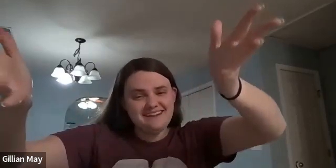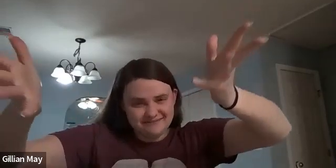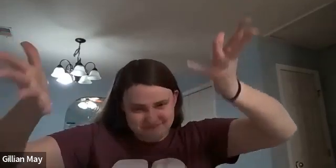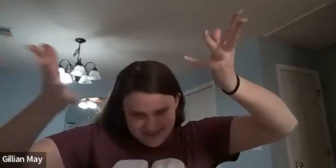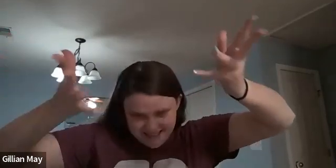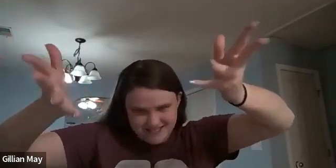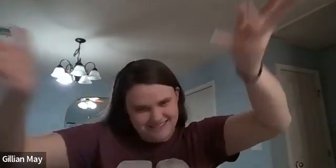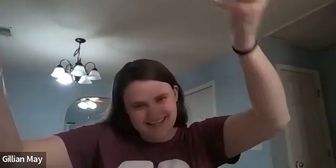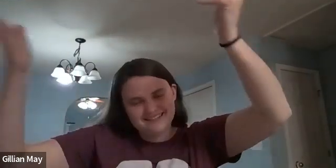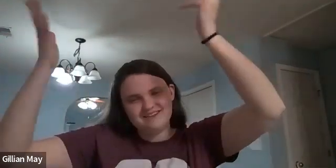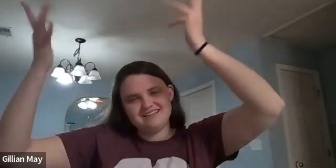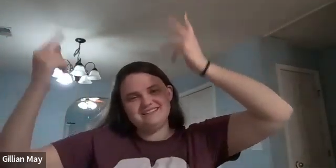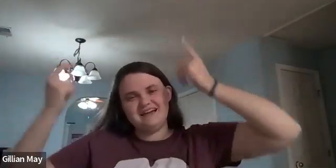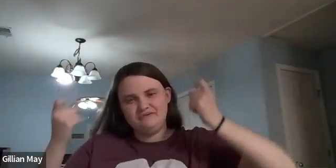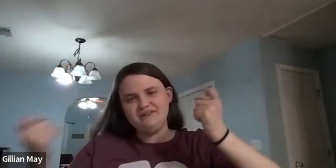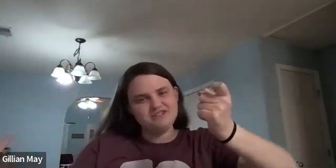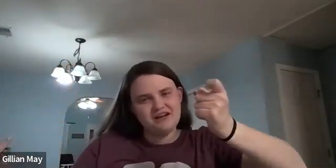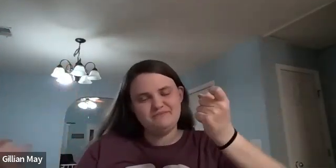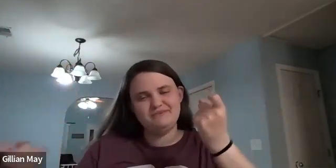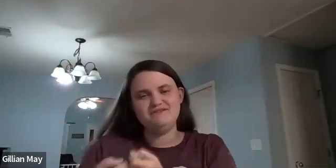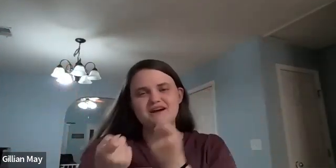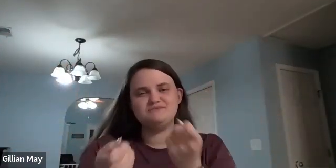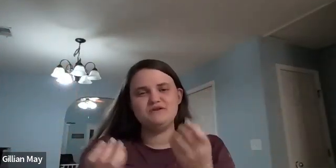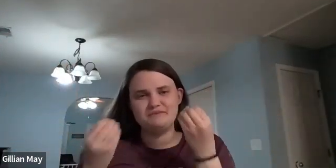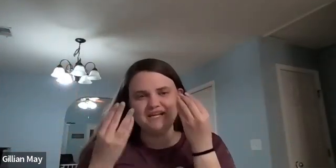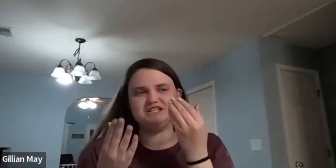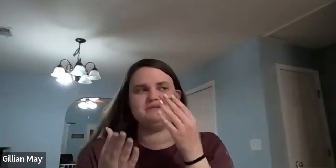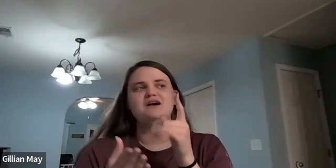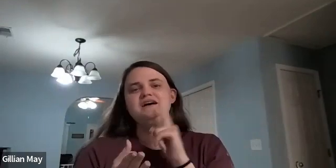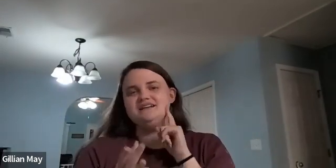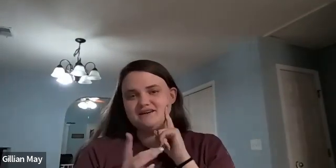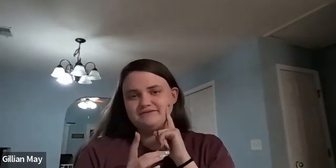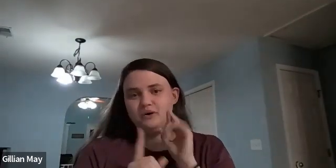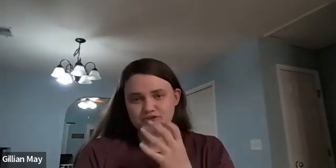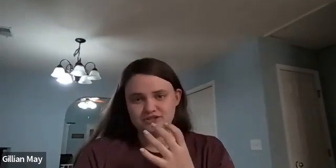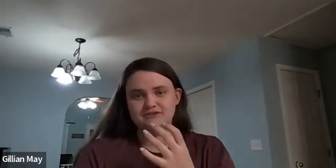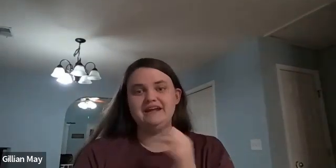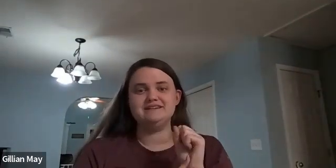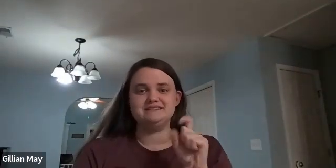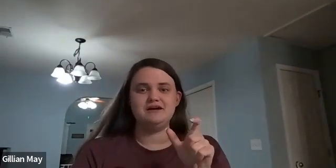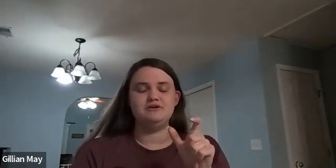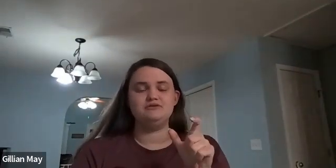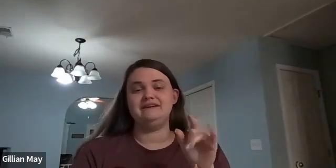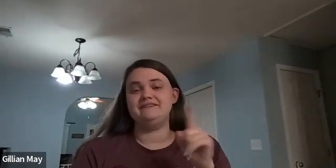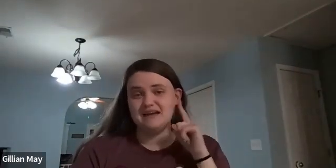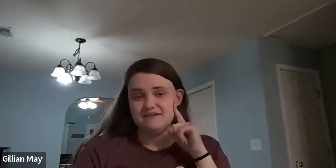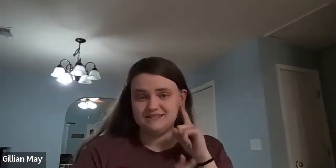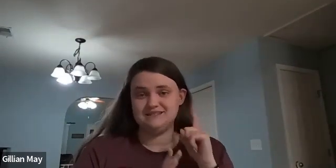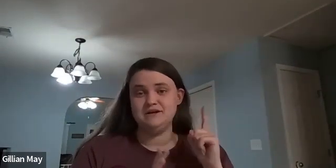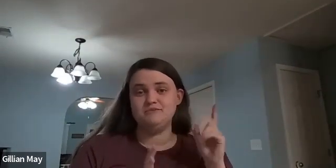like teaching this ASL classes. I really try to give you guys more information about deaf culture and ASL, like in the deafness